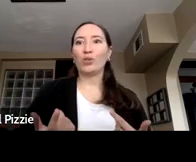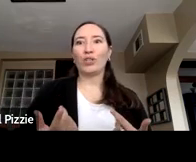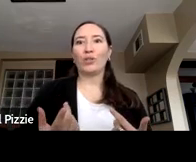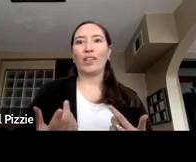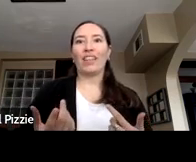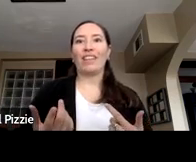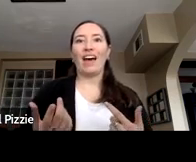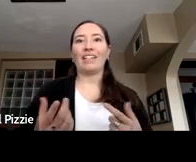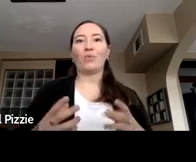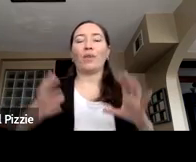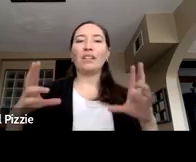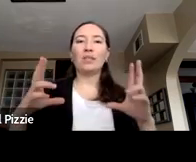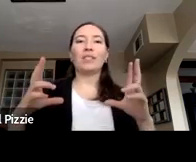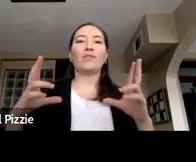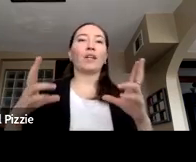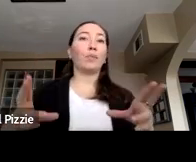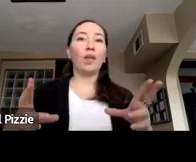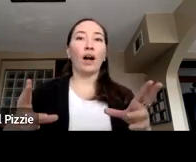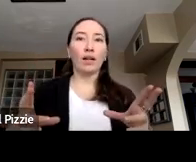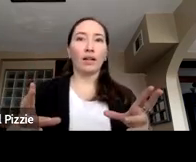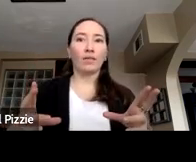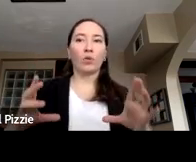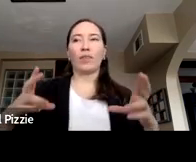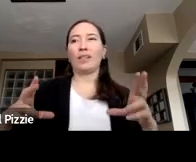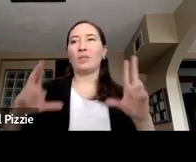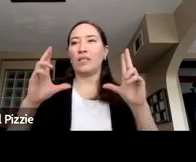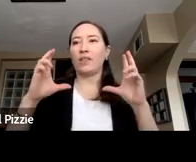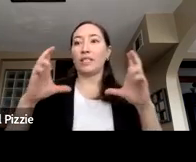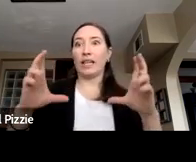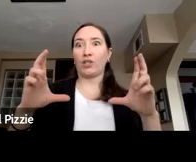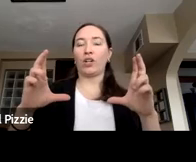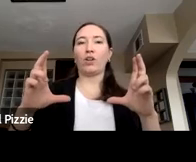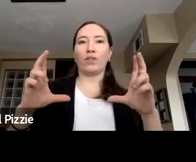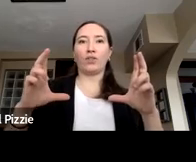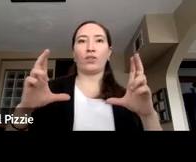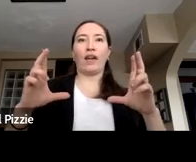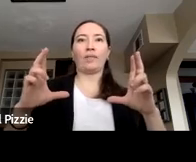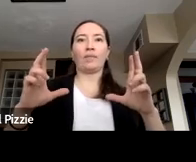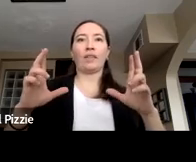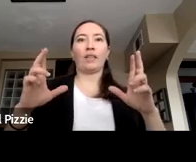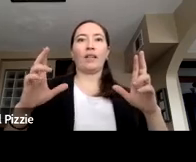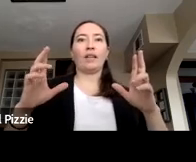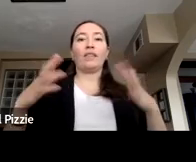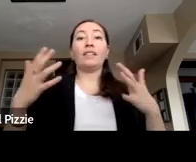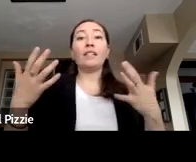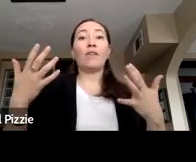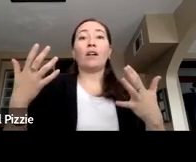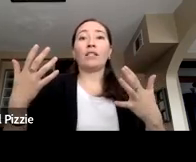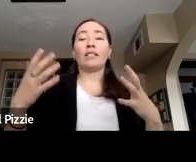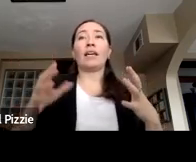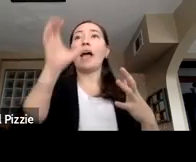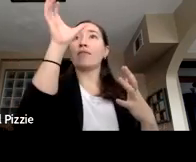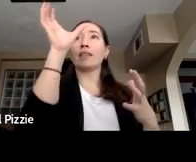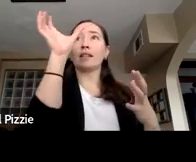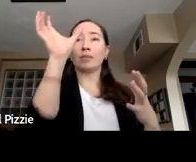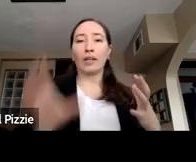I told you that within a specific block or within a specific section of your survey, the default